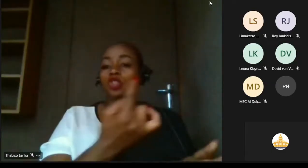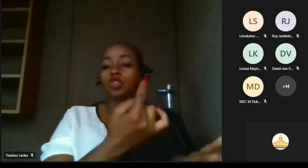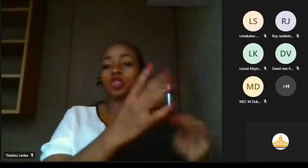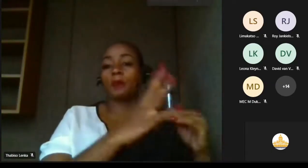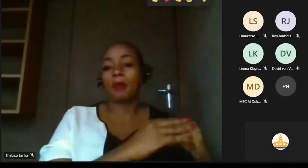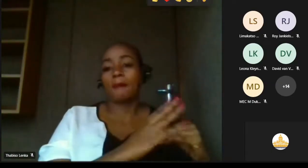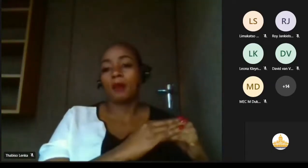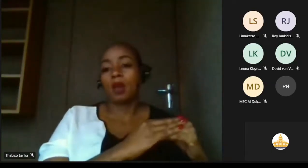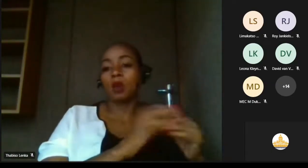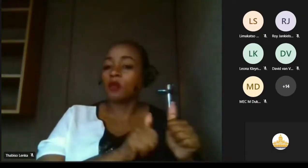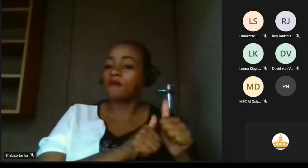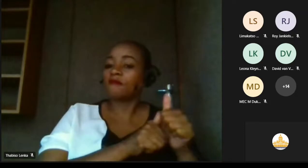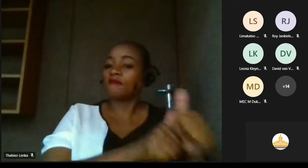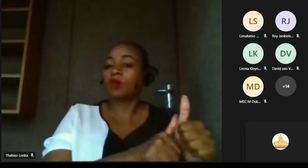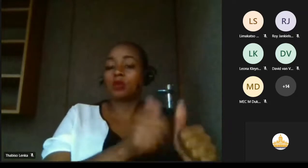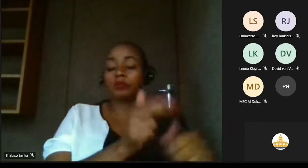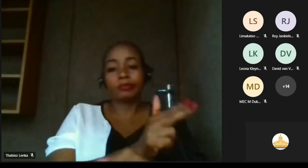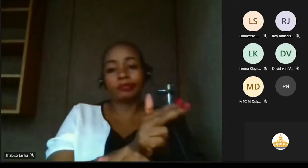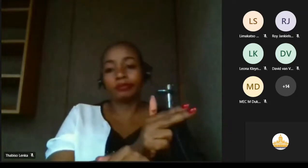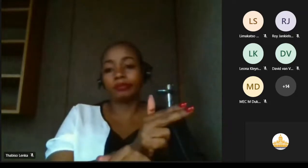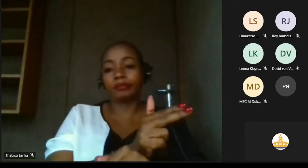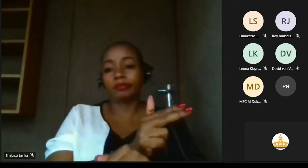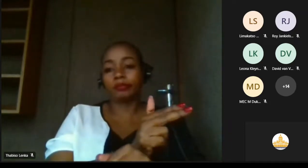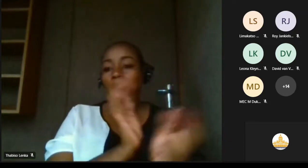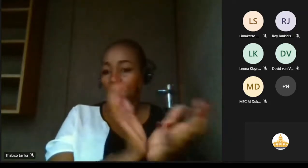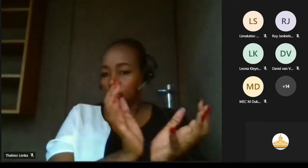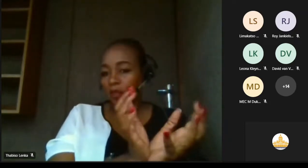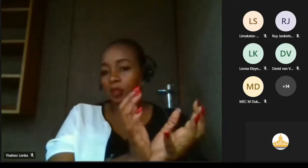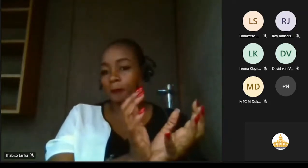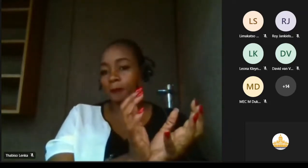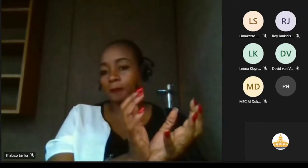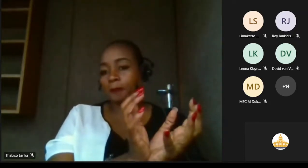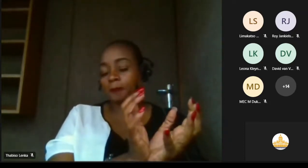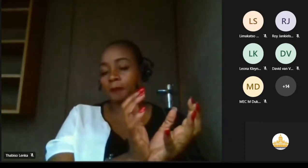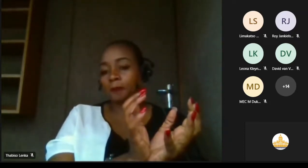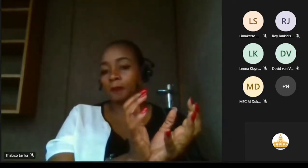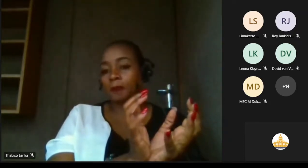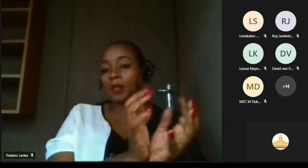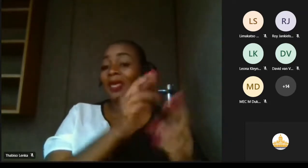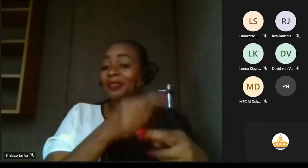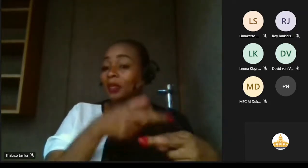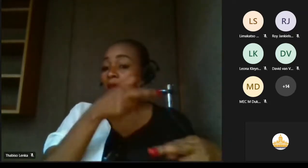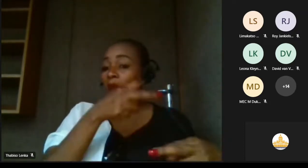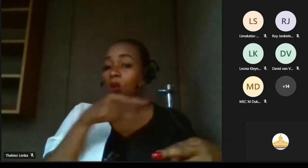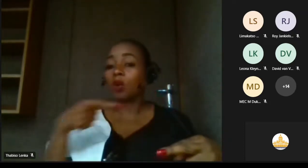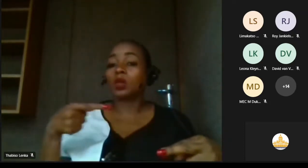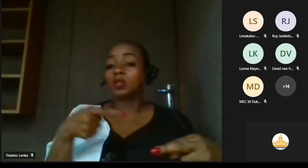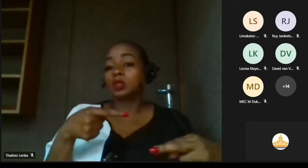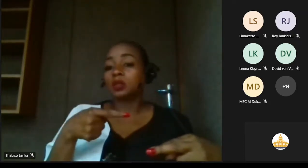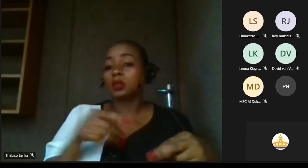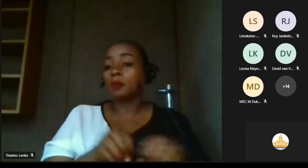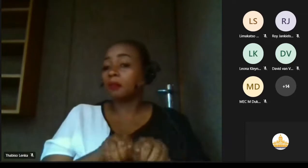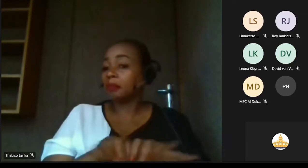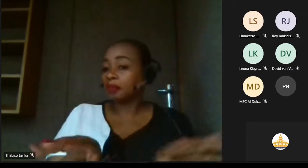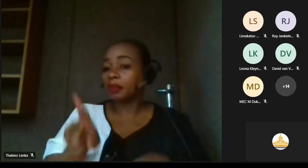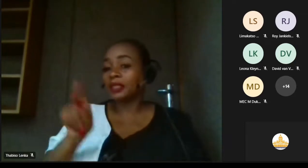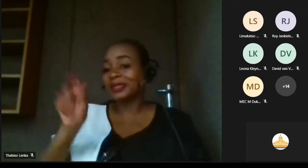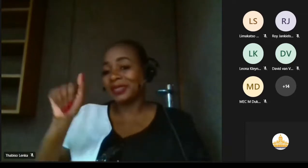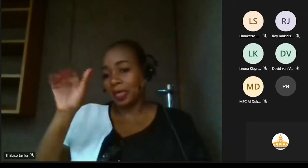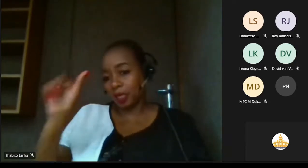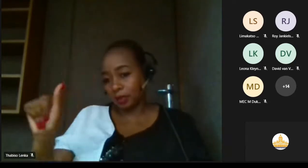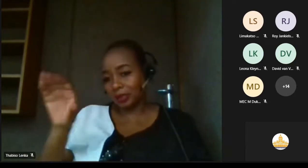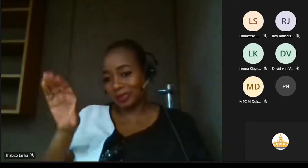accordance with the rules of the virtual sitting of the House. The report published in the TAC are